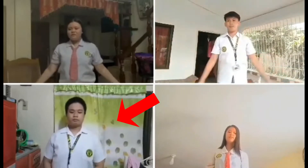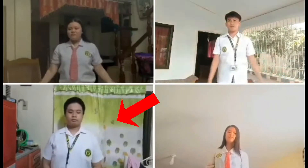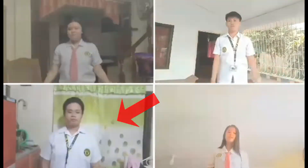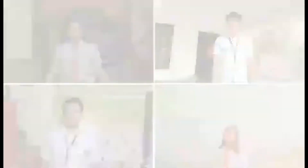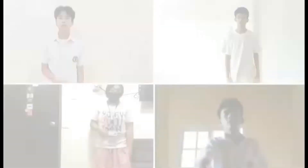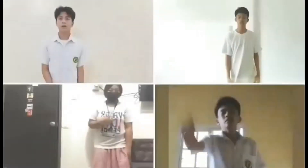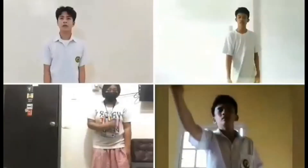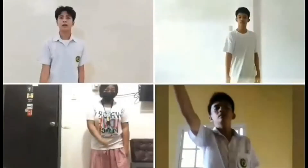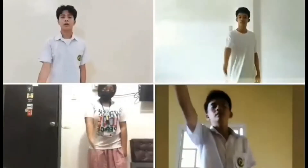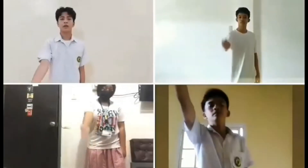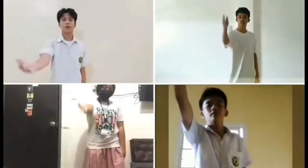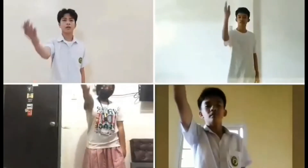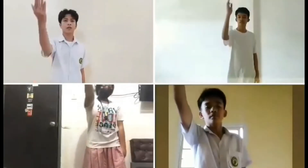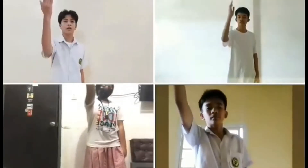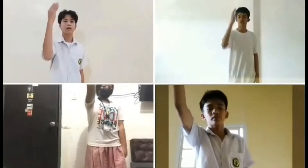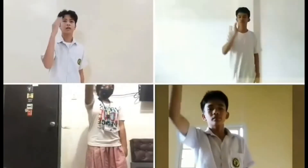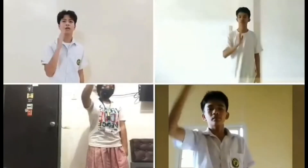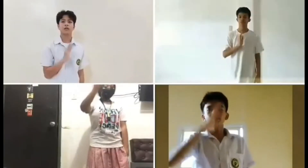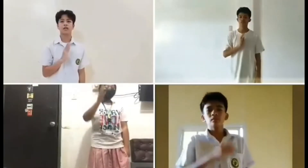For